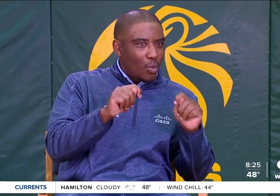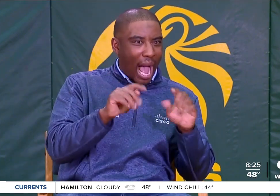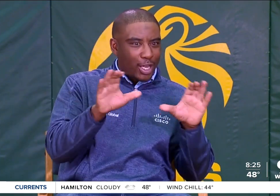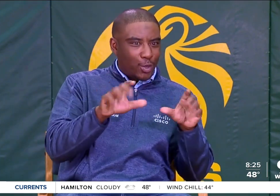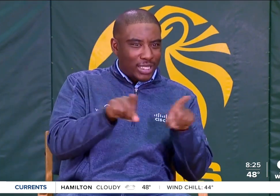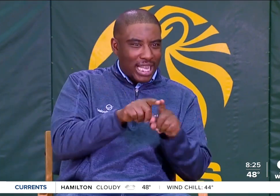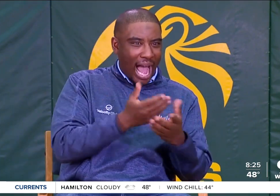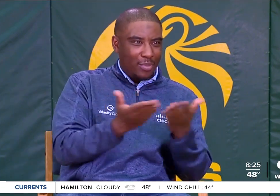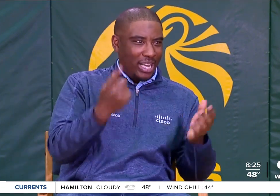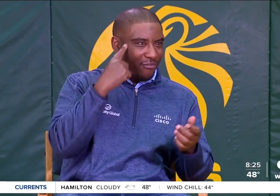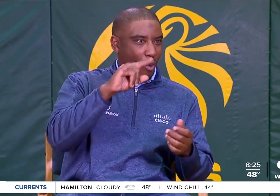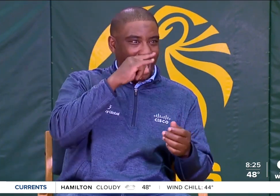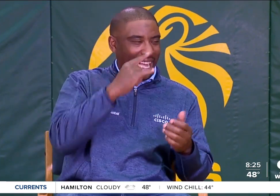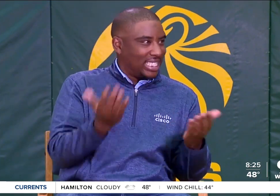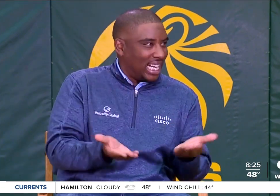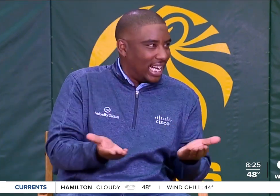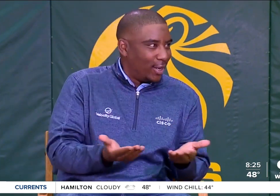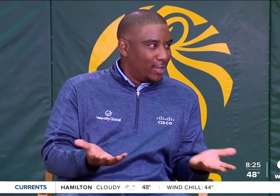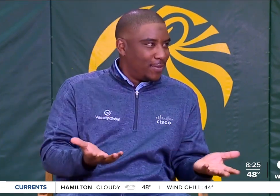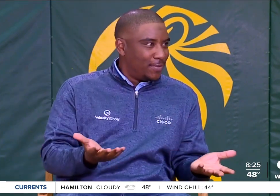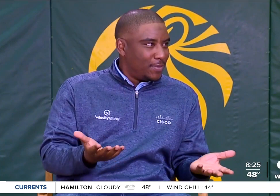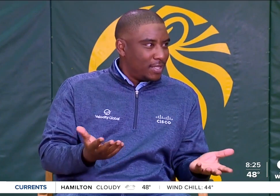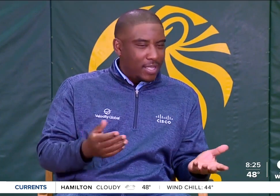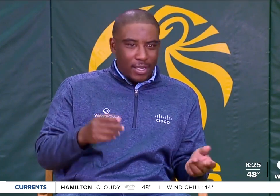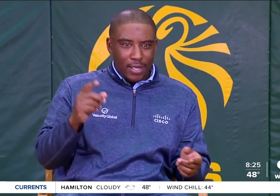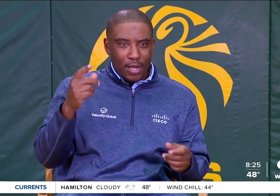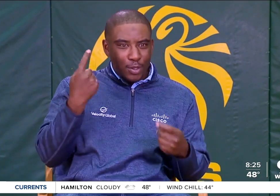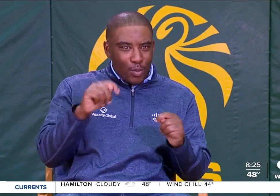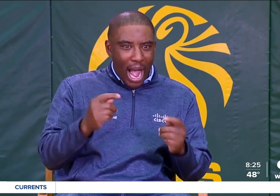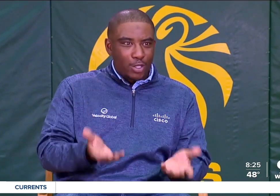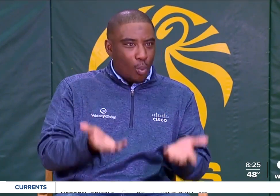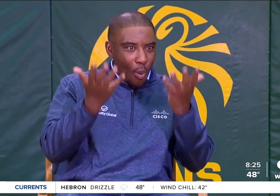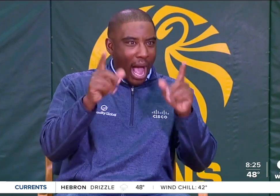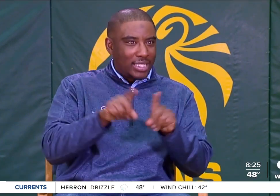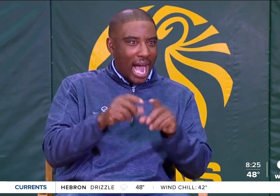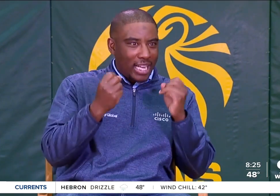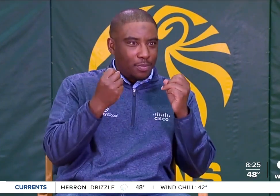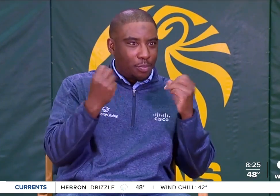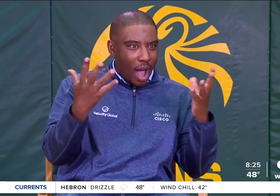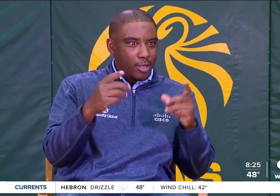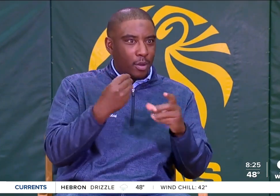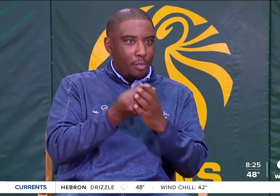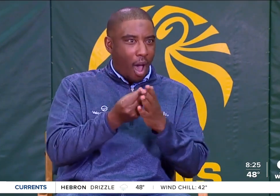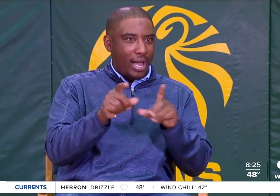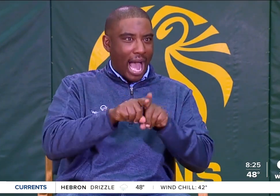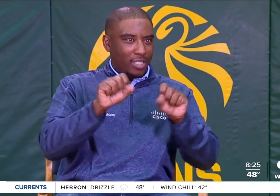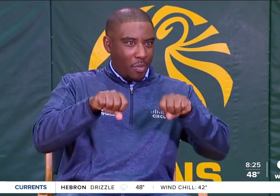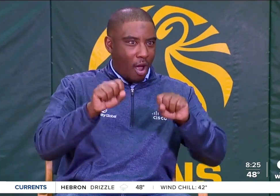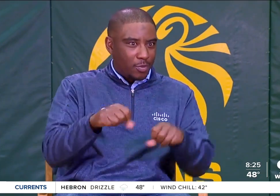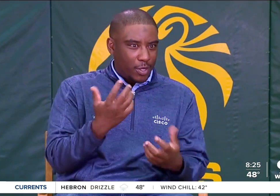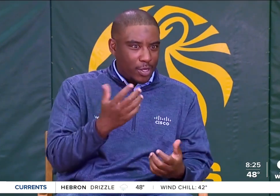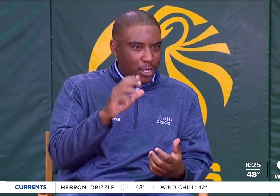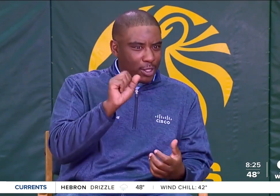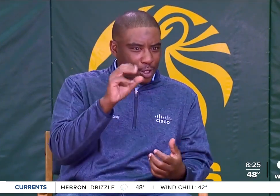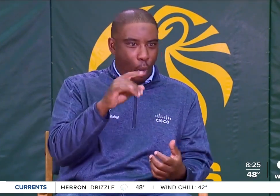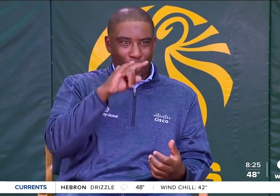And so St. Rita's do the same thing for the kids here. We try to raise as much money as possible